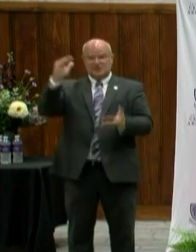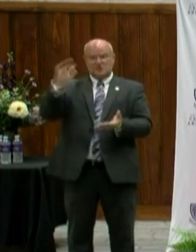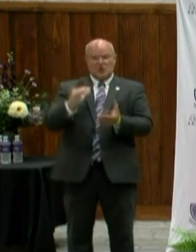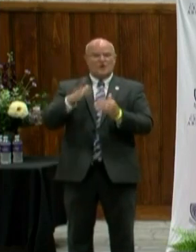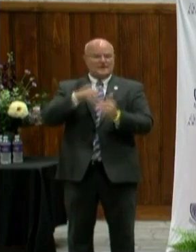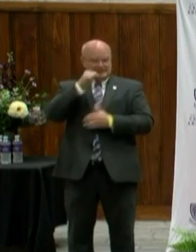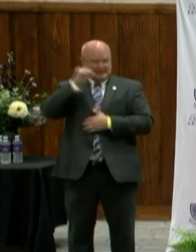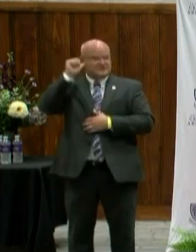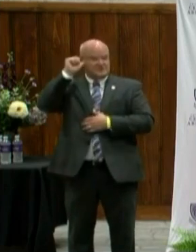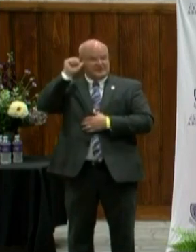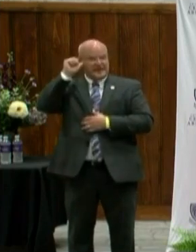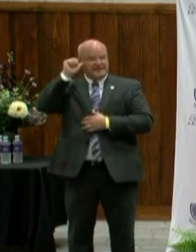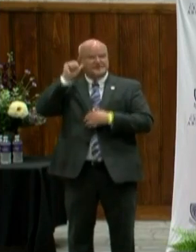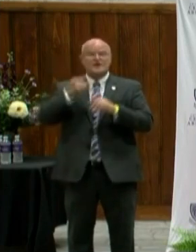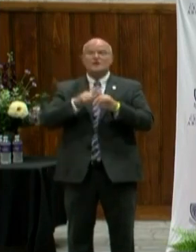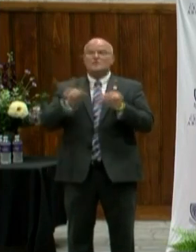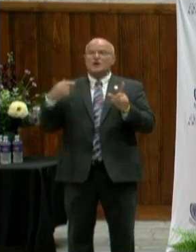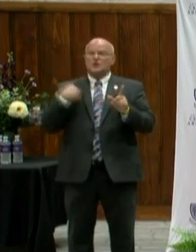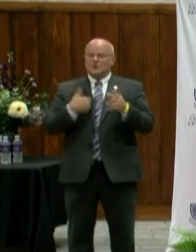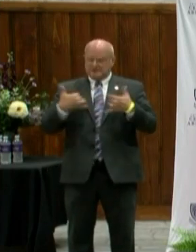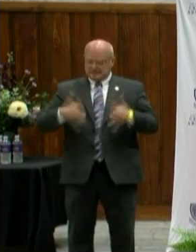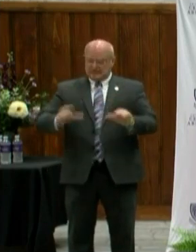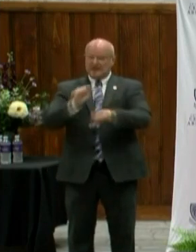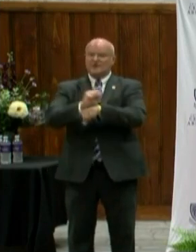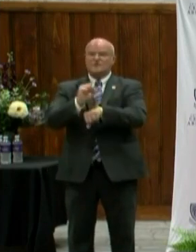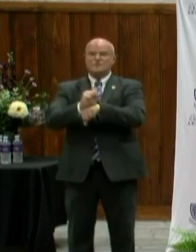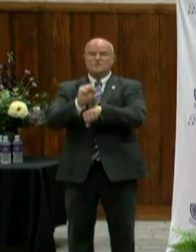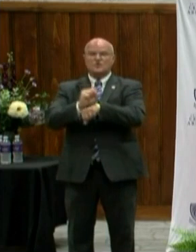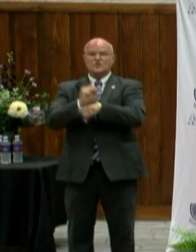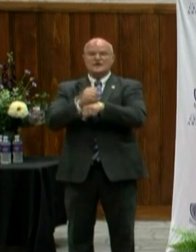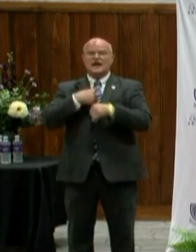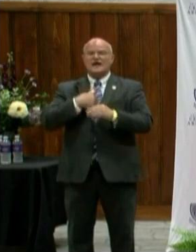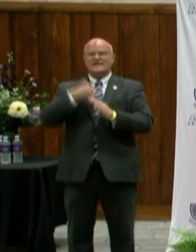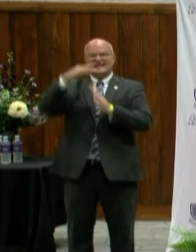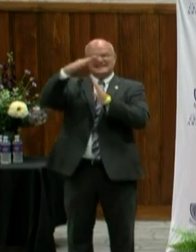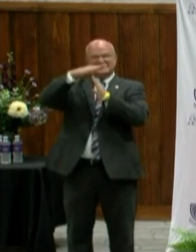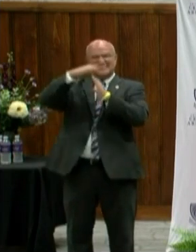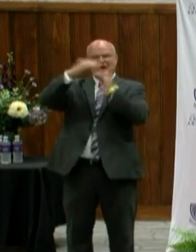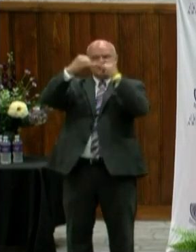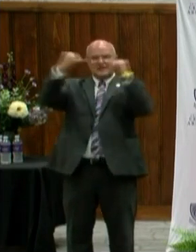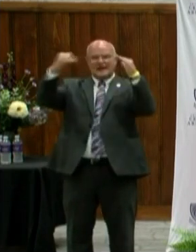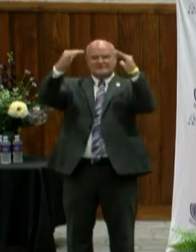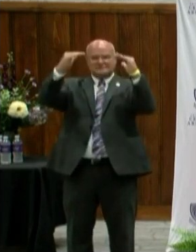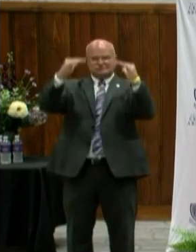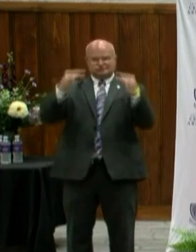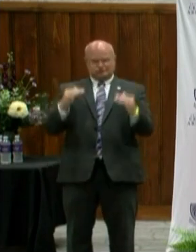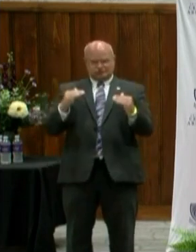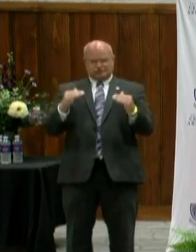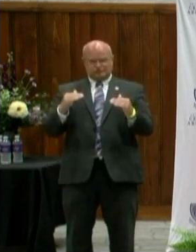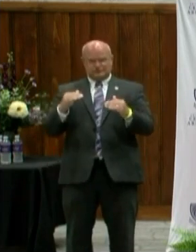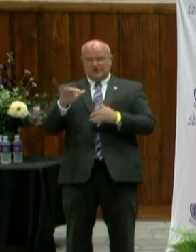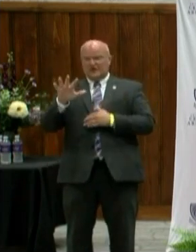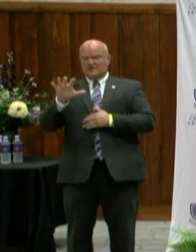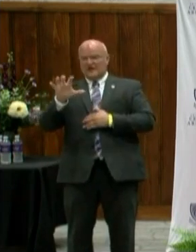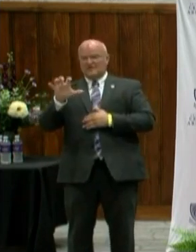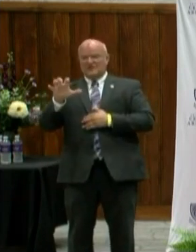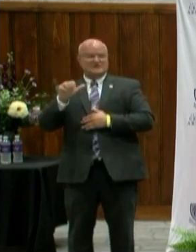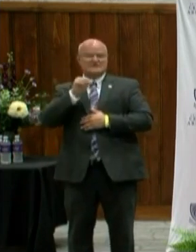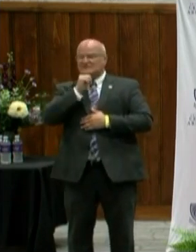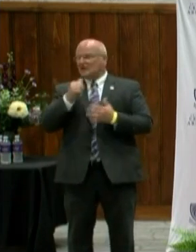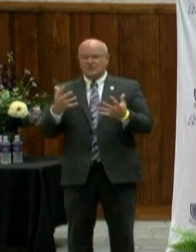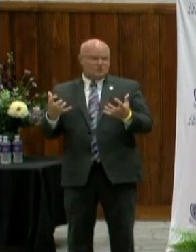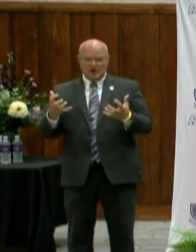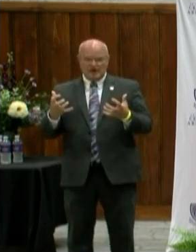than yesterday, but we've got some work to do to get that top line down more, and 500 is not where we